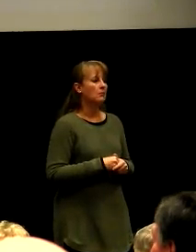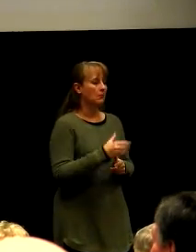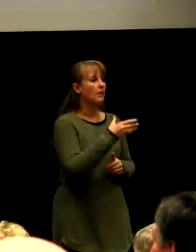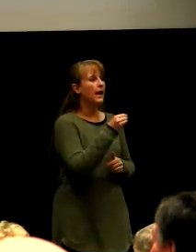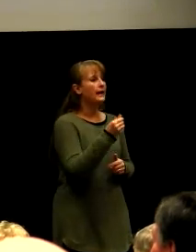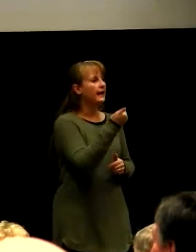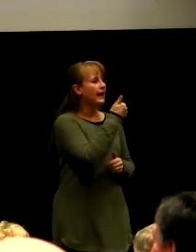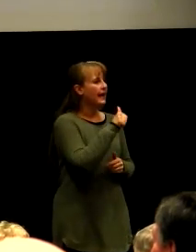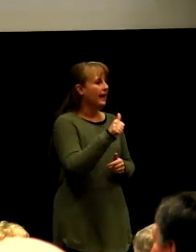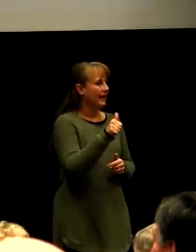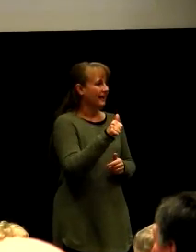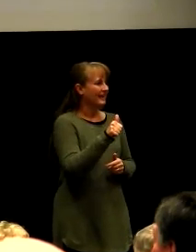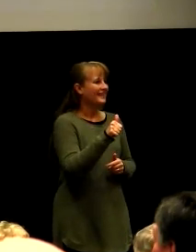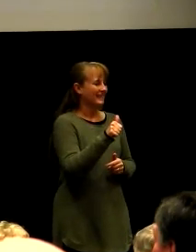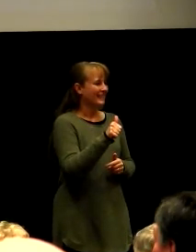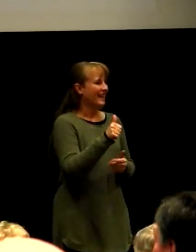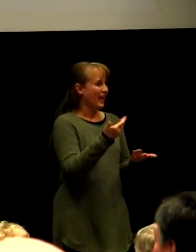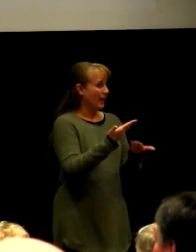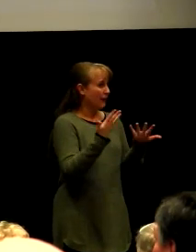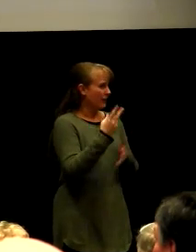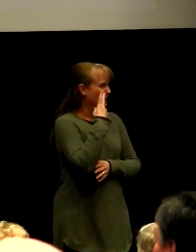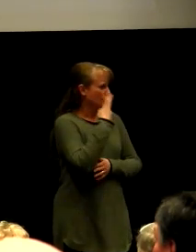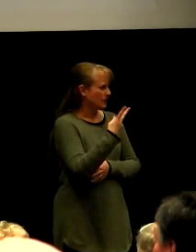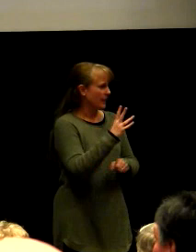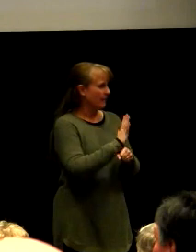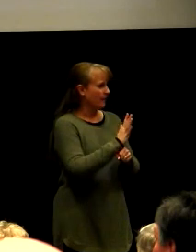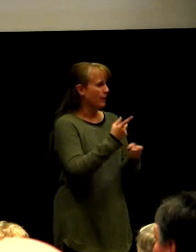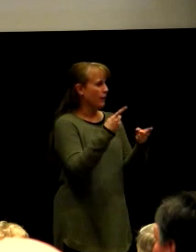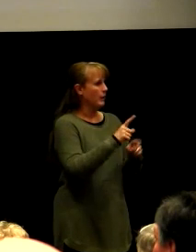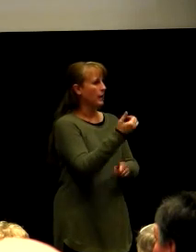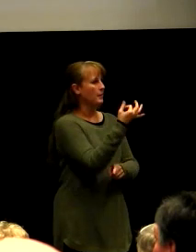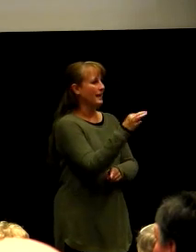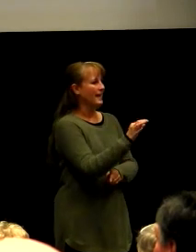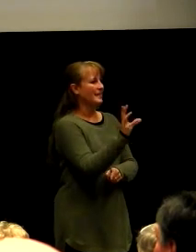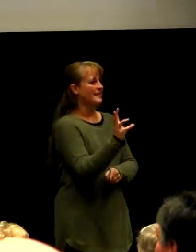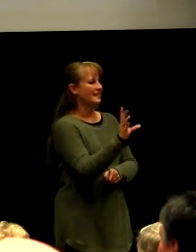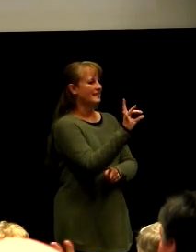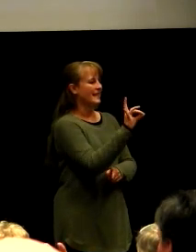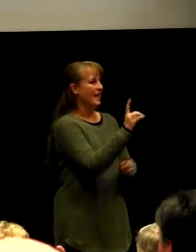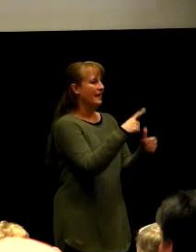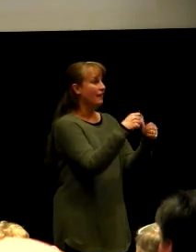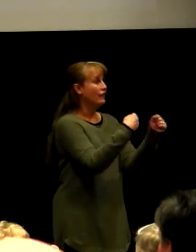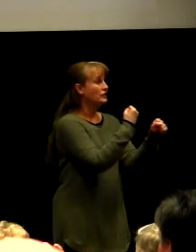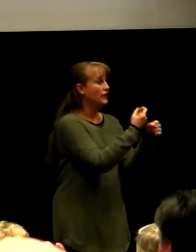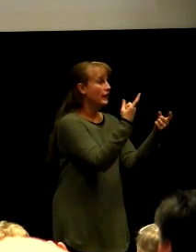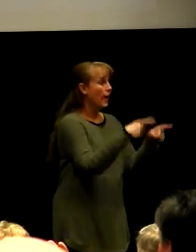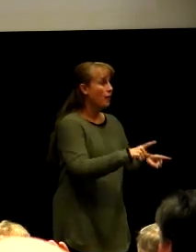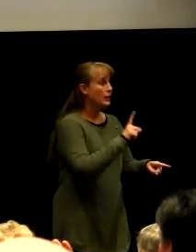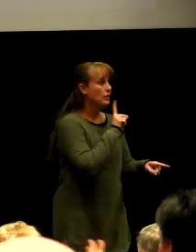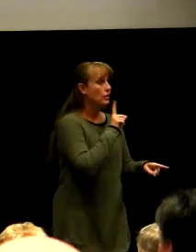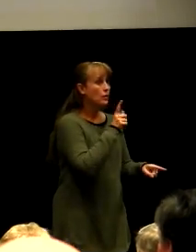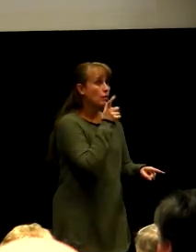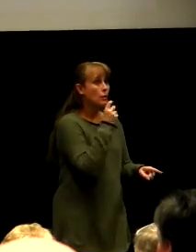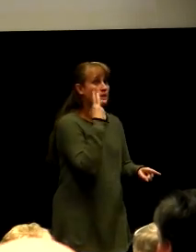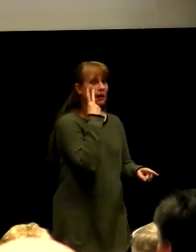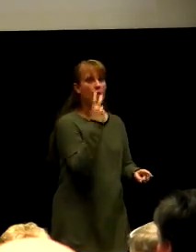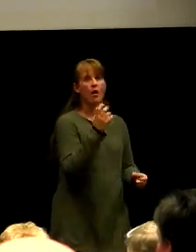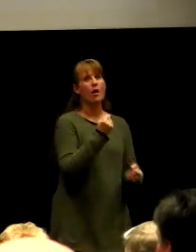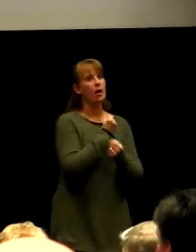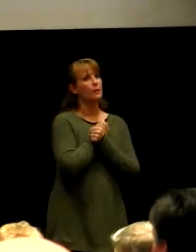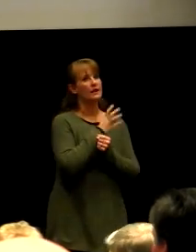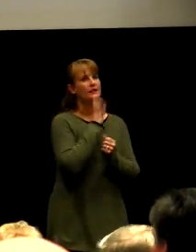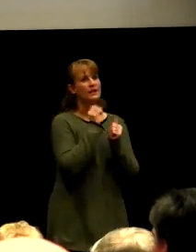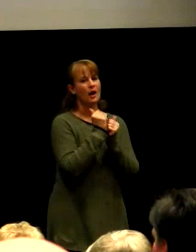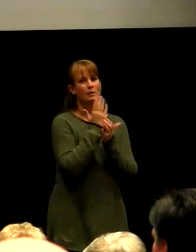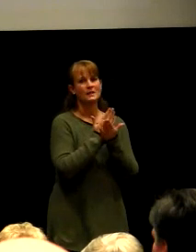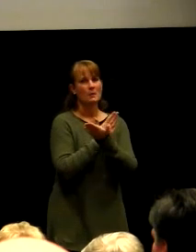And has anyone seen, or did anyone see the film in 1968, its first year out? Wow. I would love to talk with